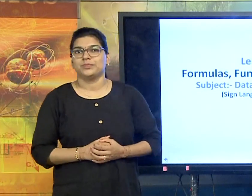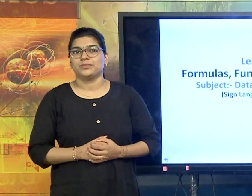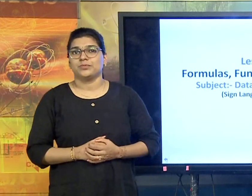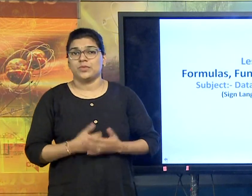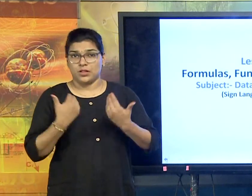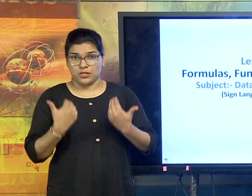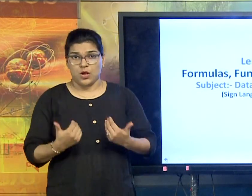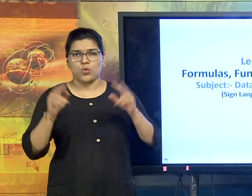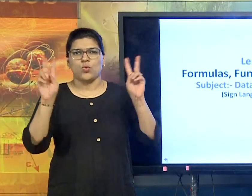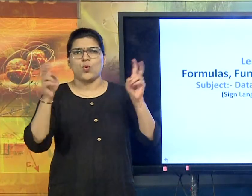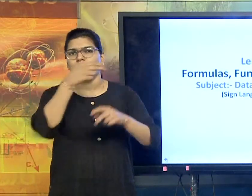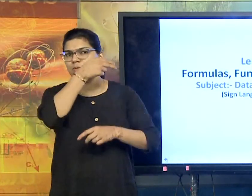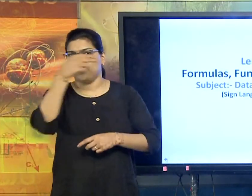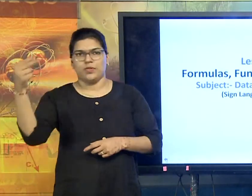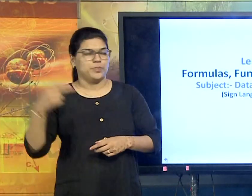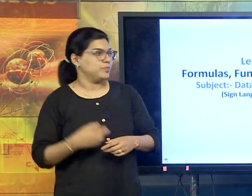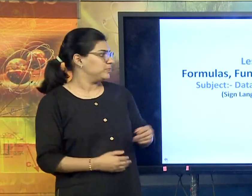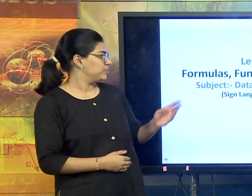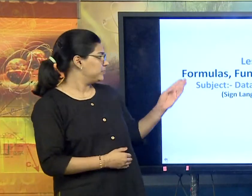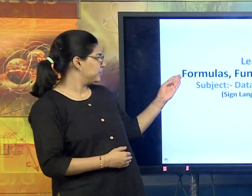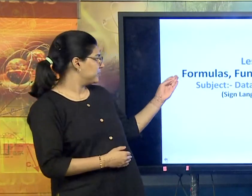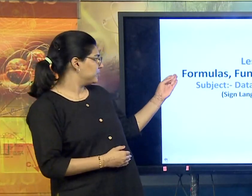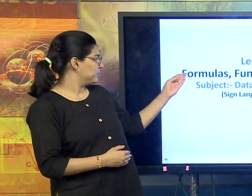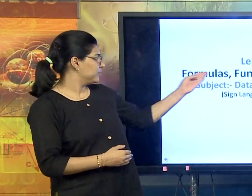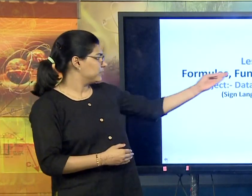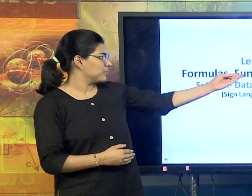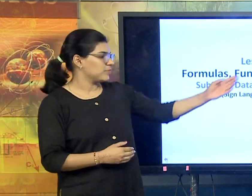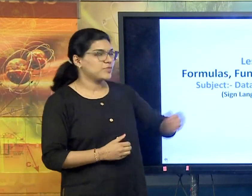lesson number 8. Today's topic is